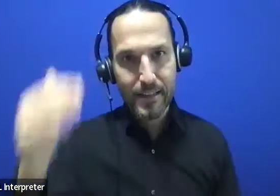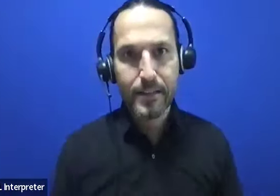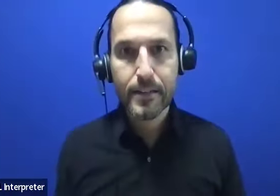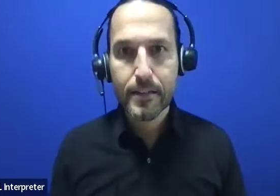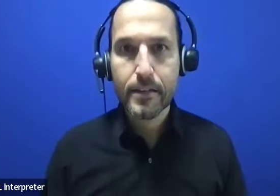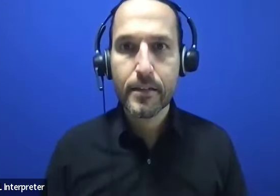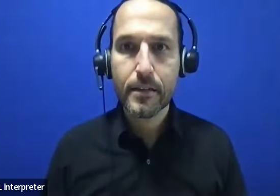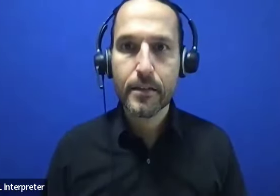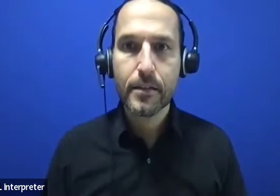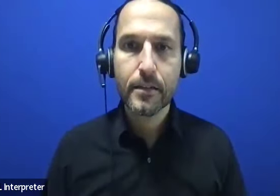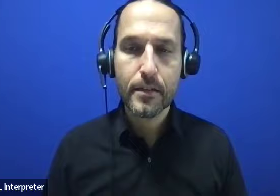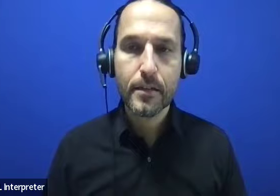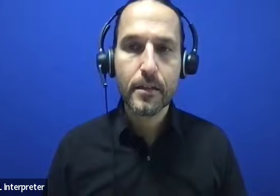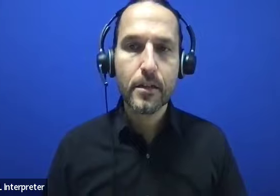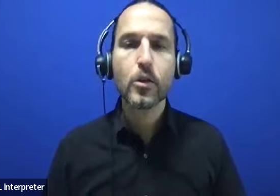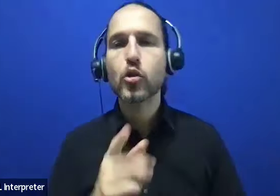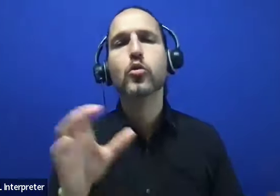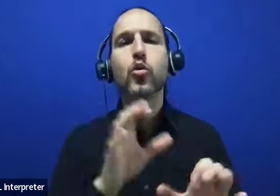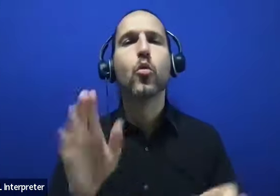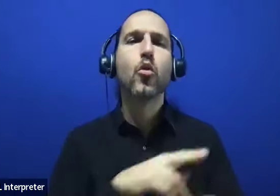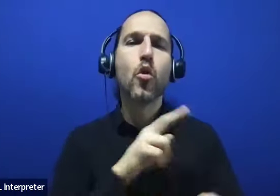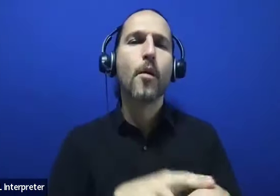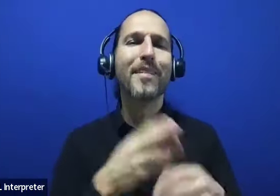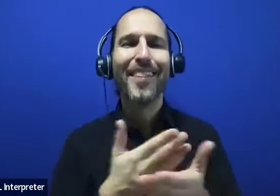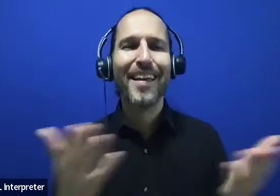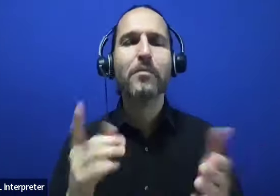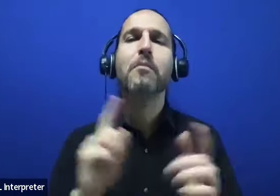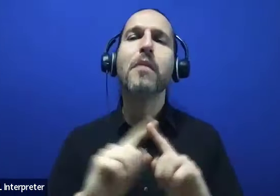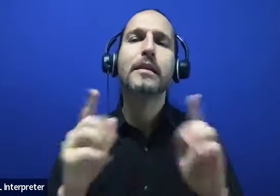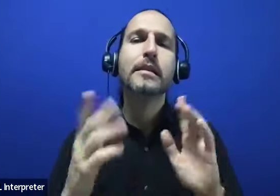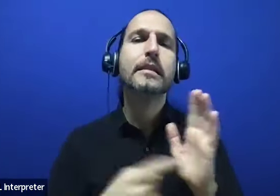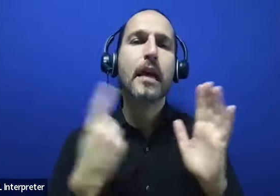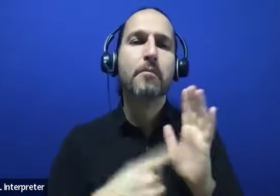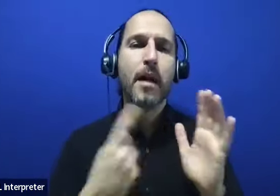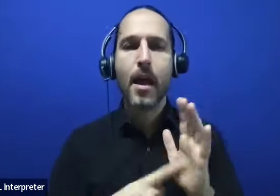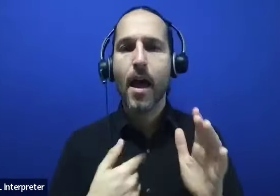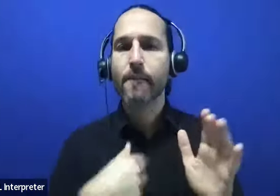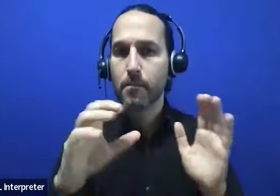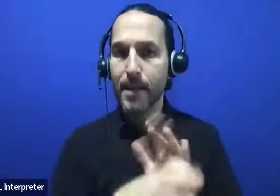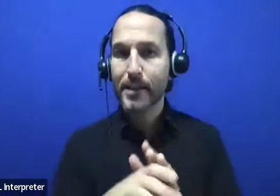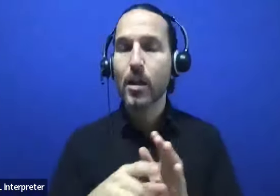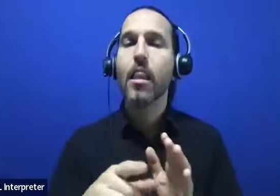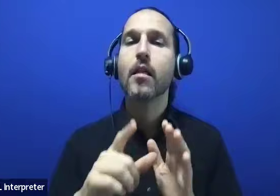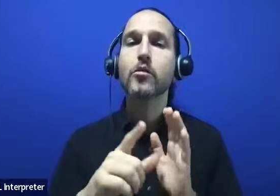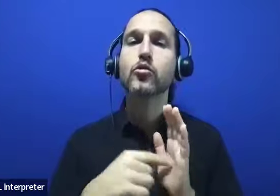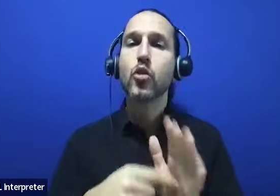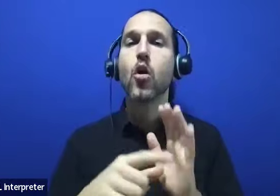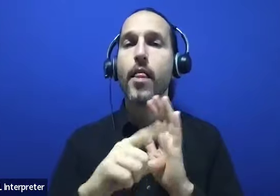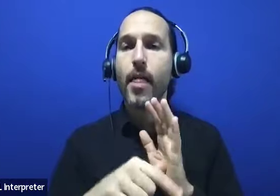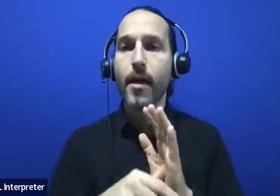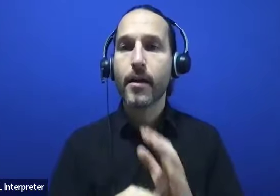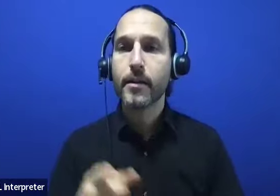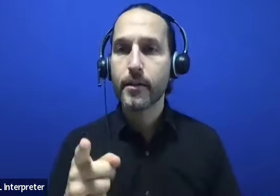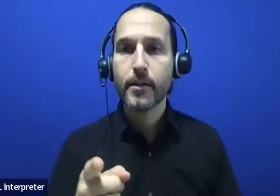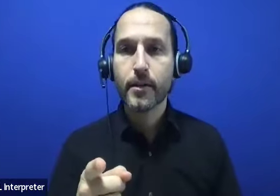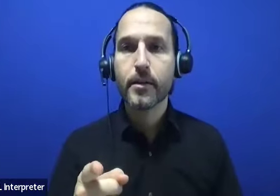You know, and it seems they're just doing normal kinds of things. But sometimes, and I think I got a man picture later of a boy who said he's down like